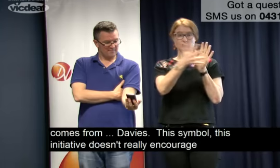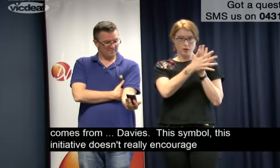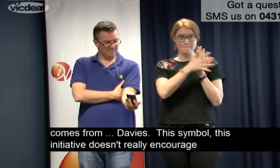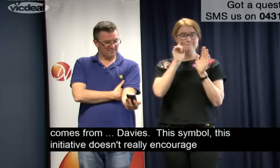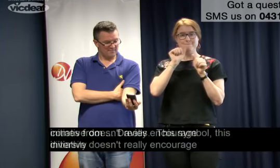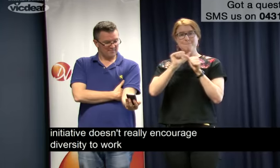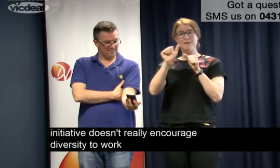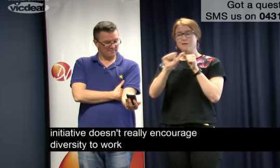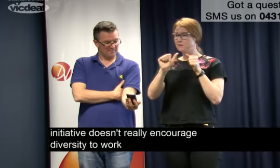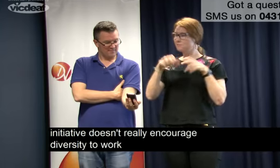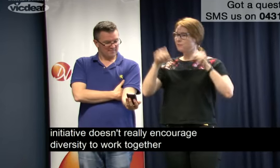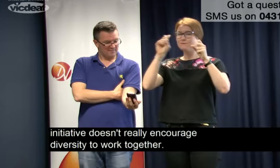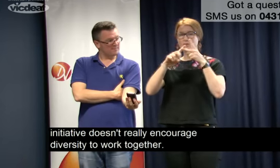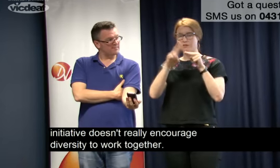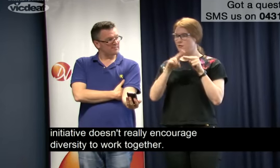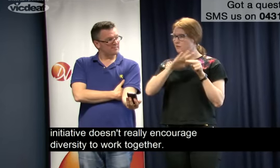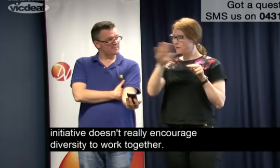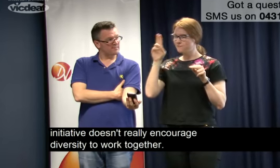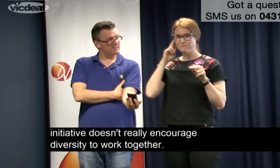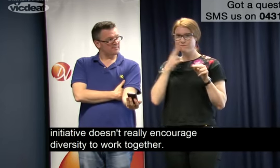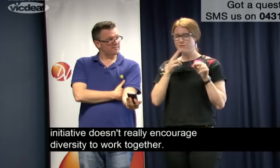his belief is with the symbol,